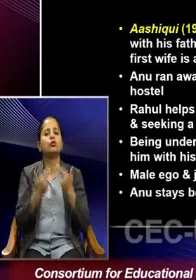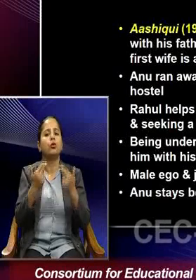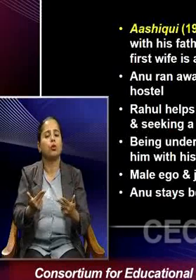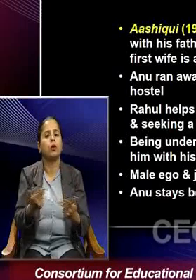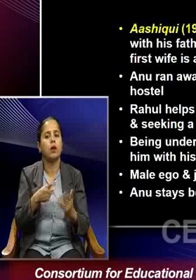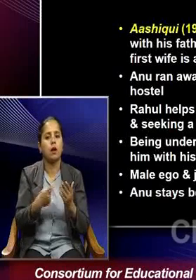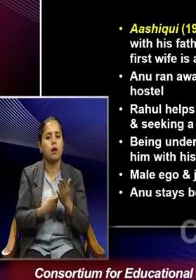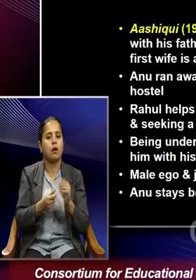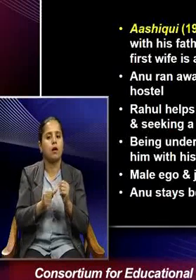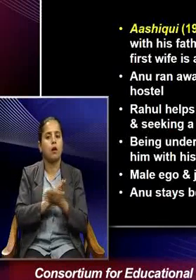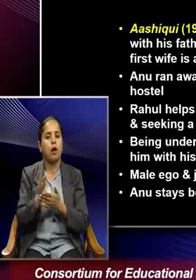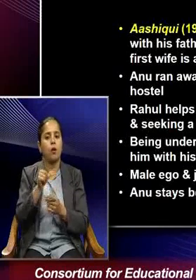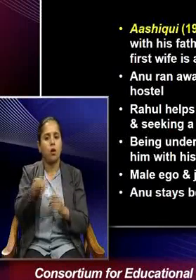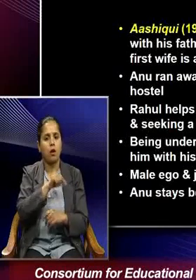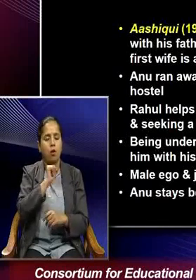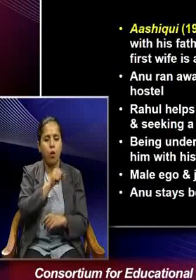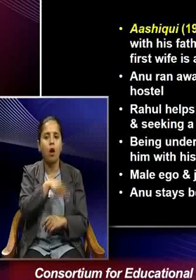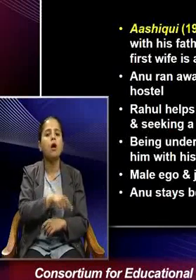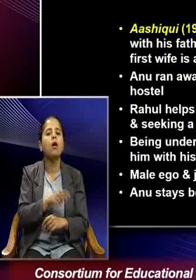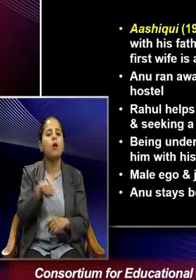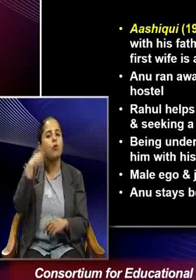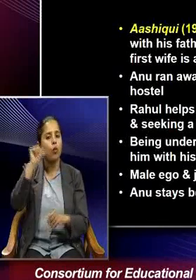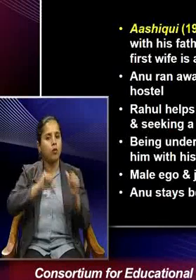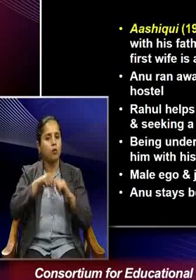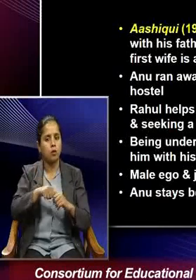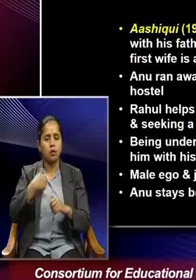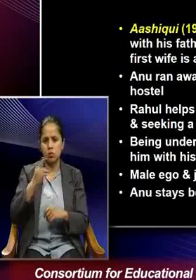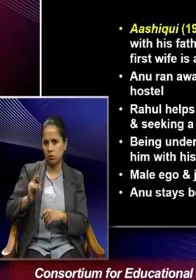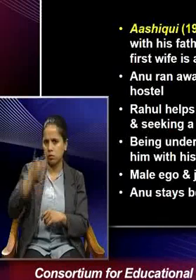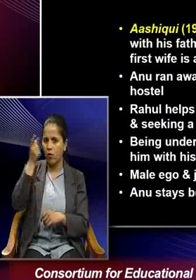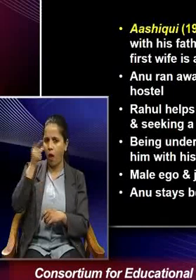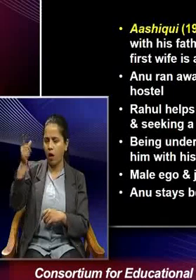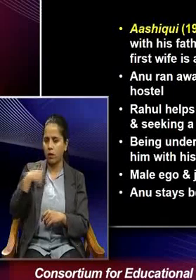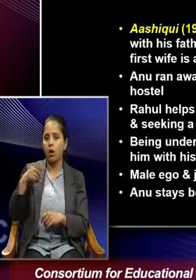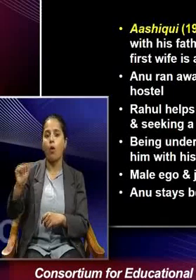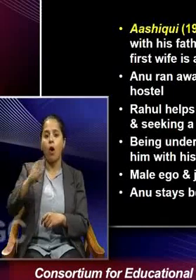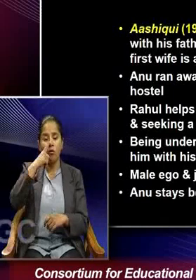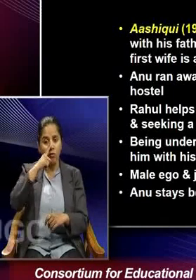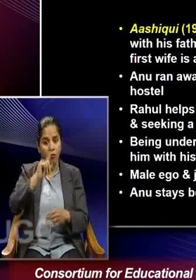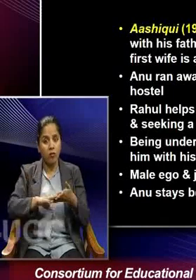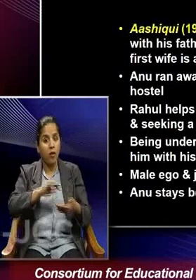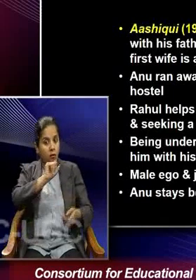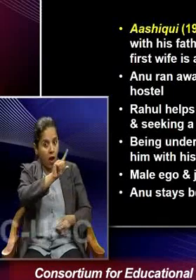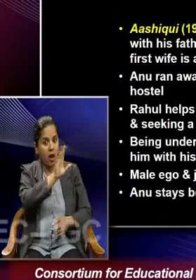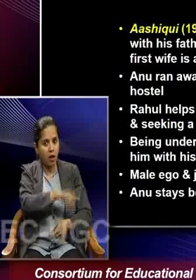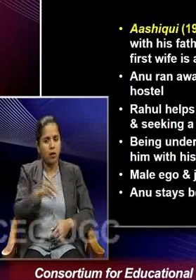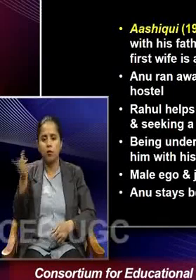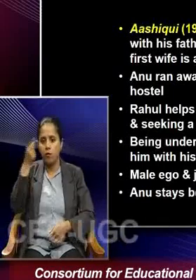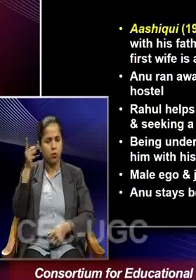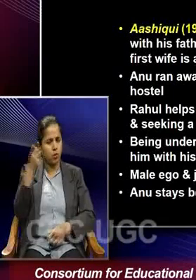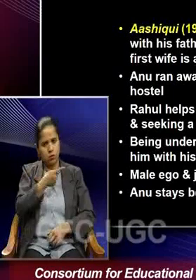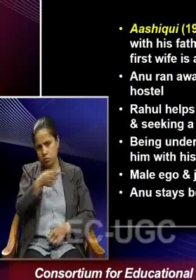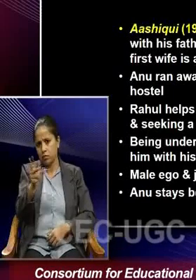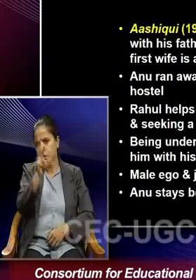of Rahul Roy, who is angry with his father for marrying again while his first wife is alive. And